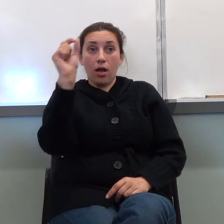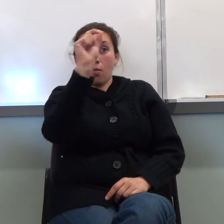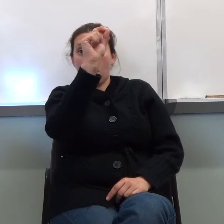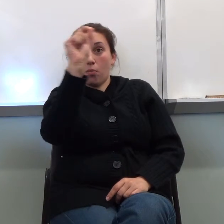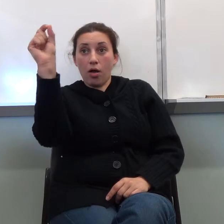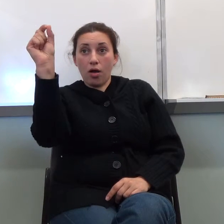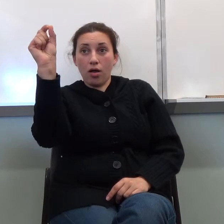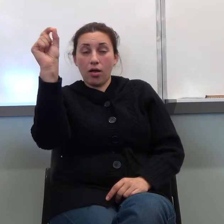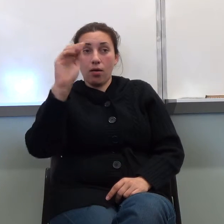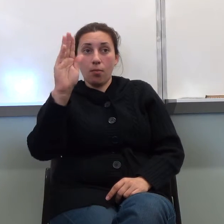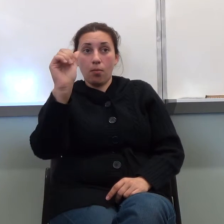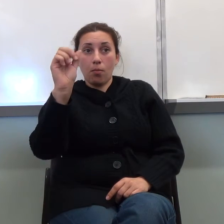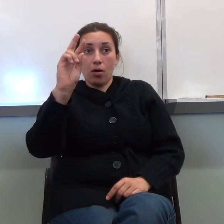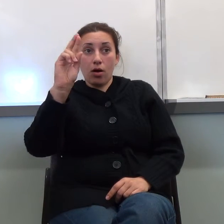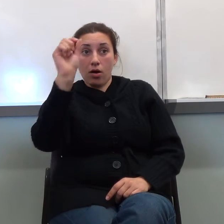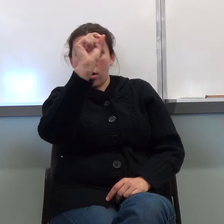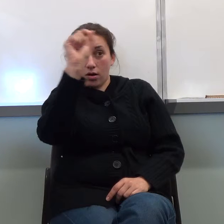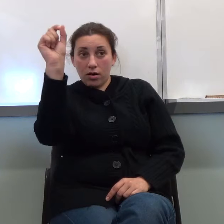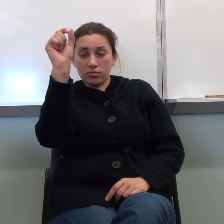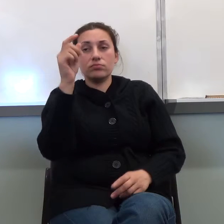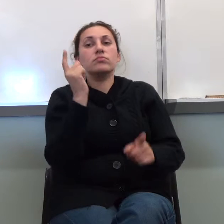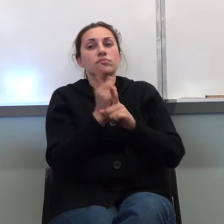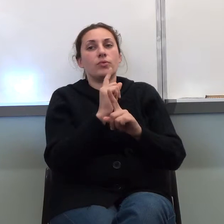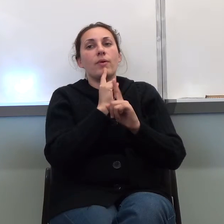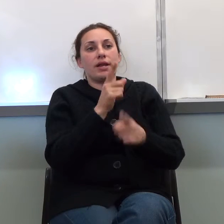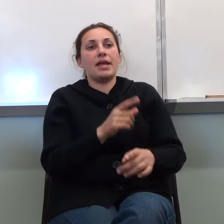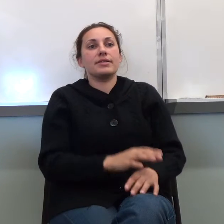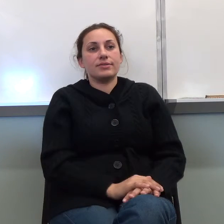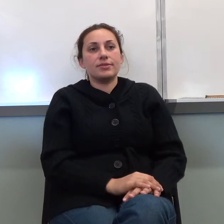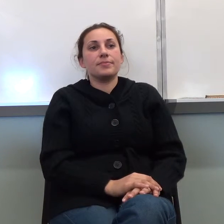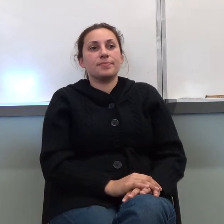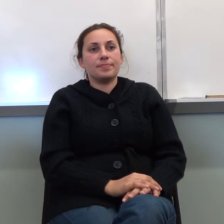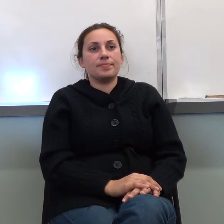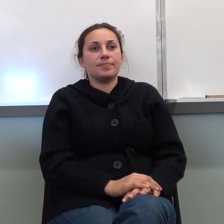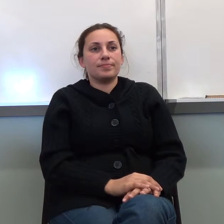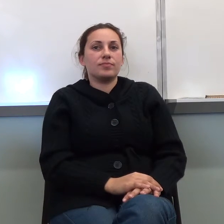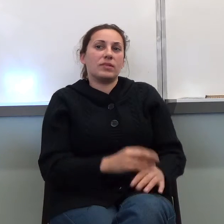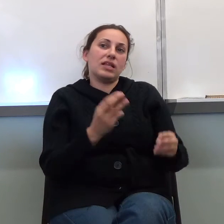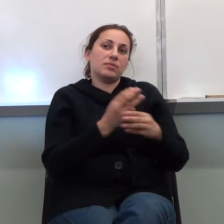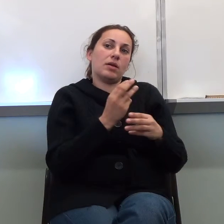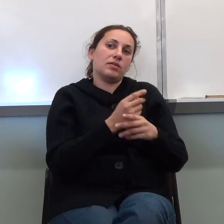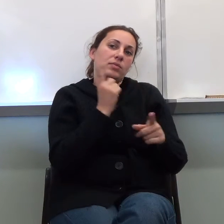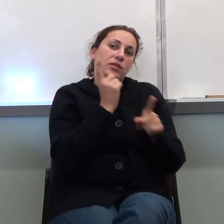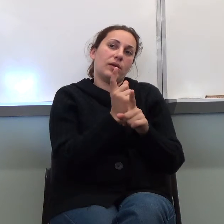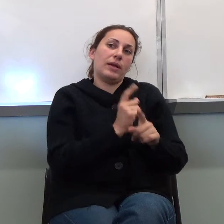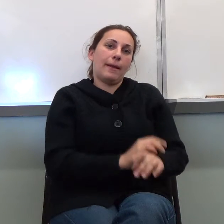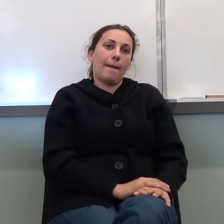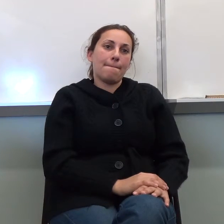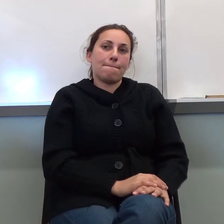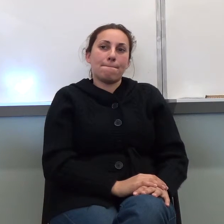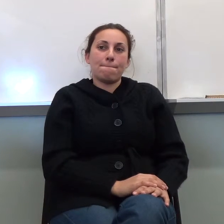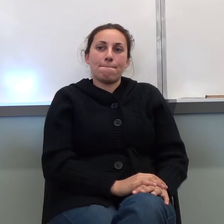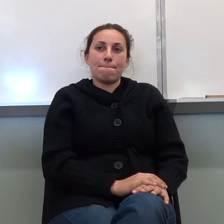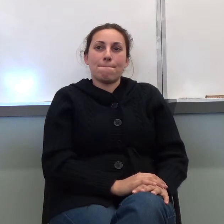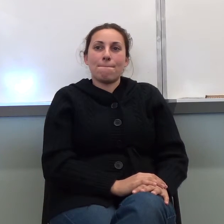%, that would be a right answer in the class, because that's a mathematical symbol, and everyone understands what the bar means